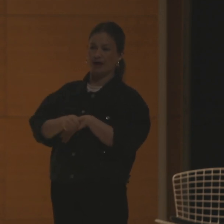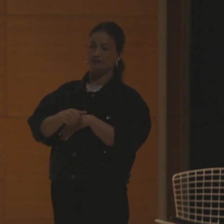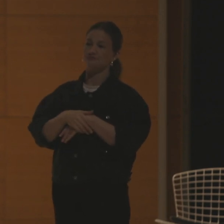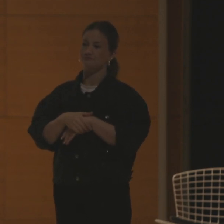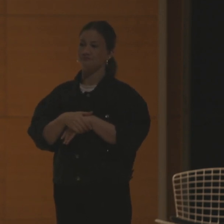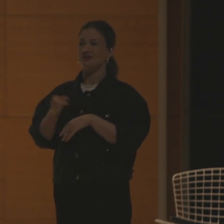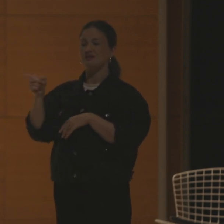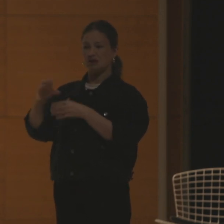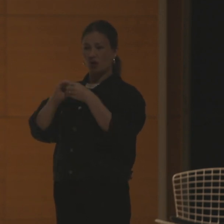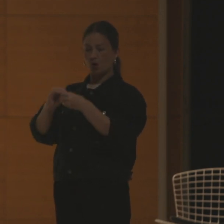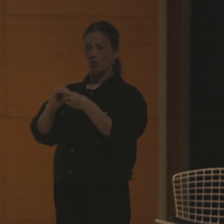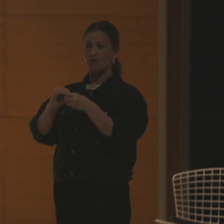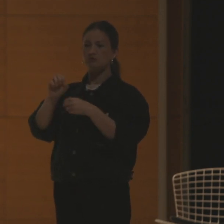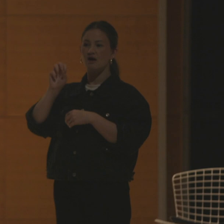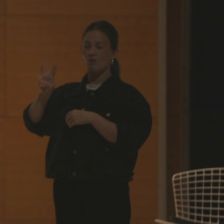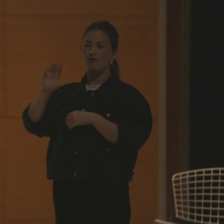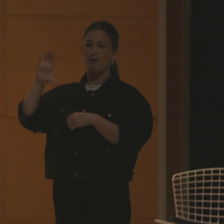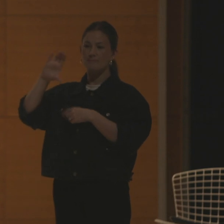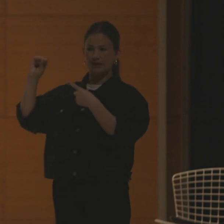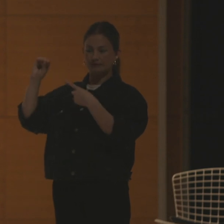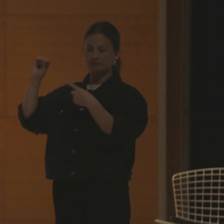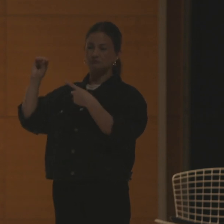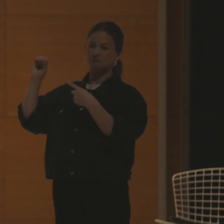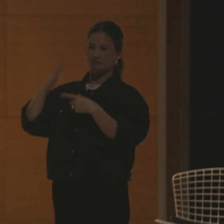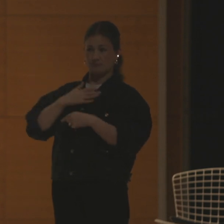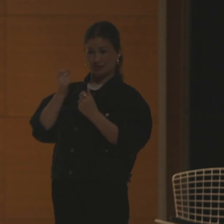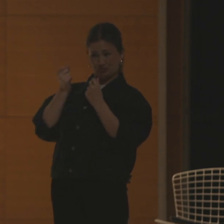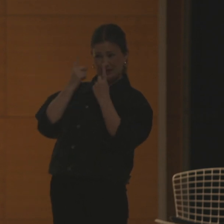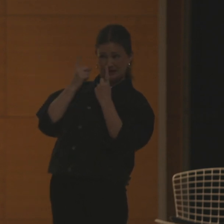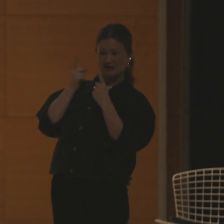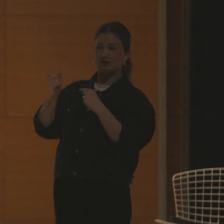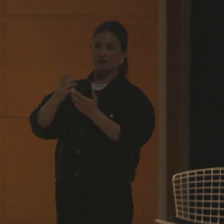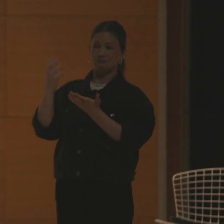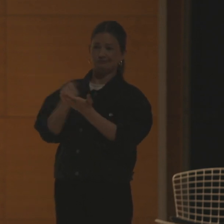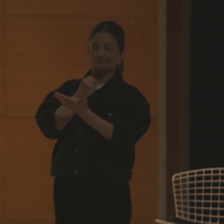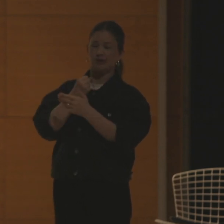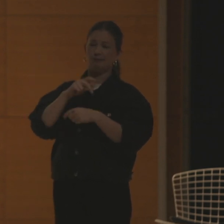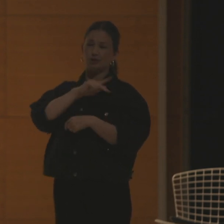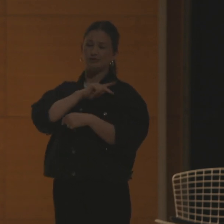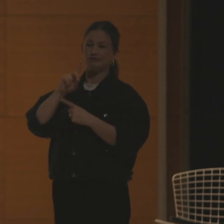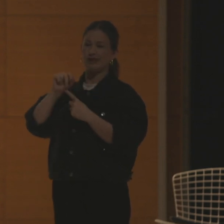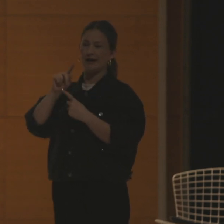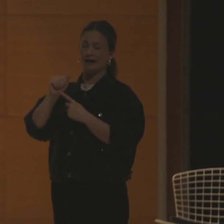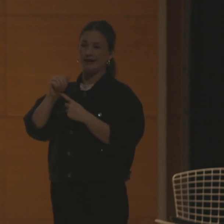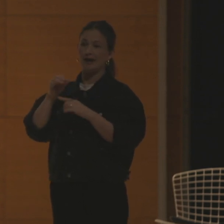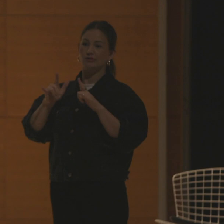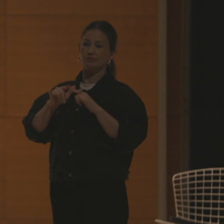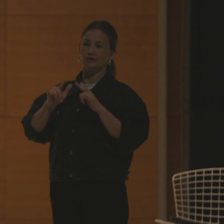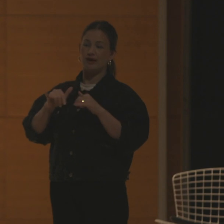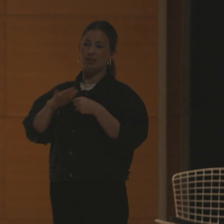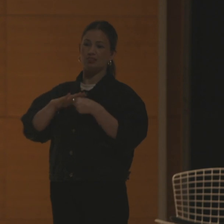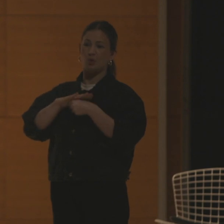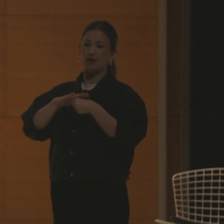software company called Wayfinder that, as far as I could understand, leveraged personal data and real-time location to herd people into